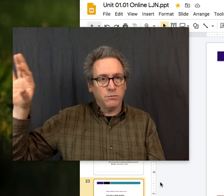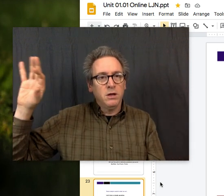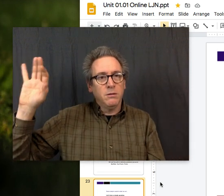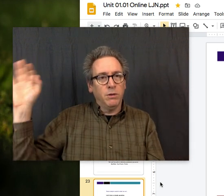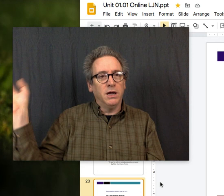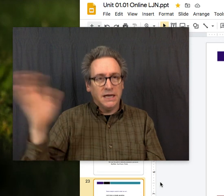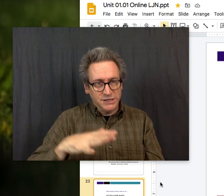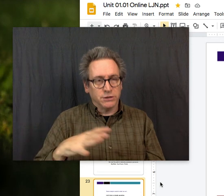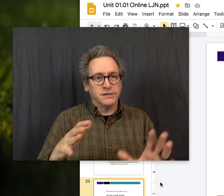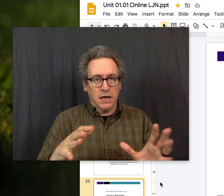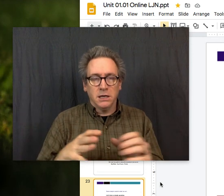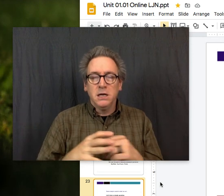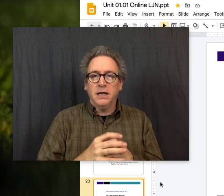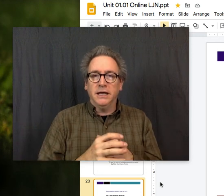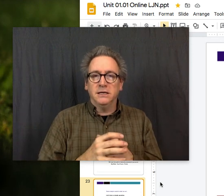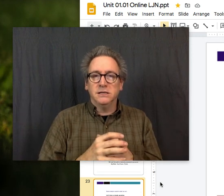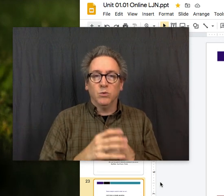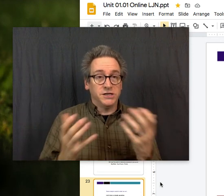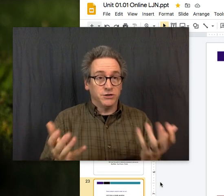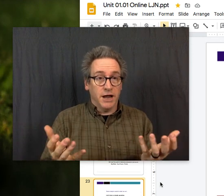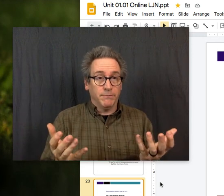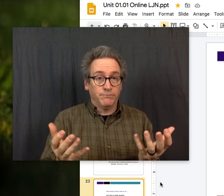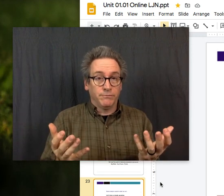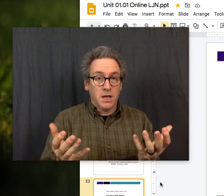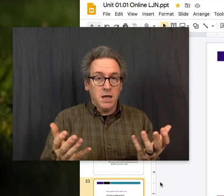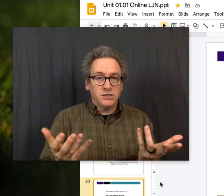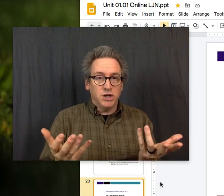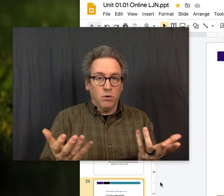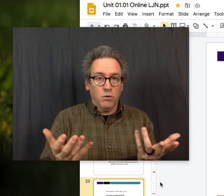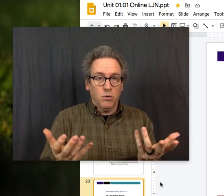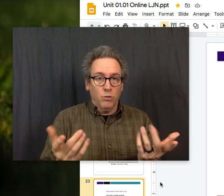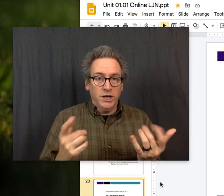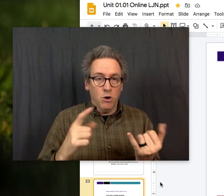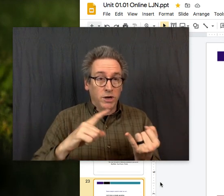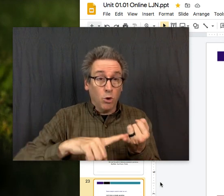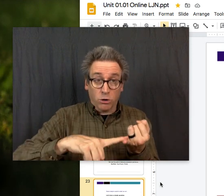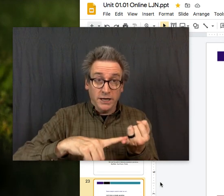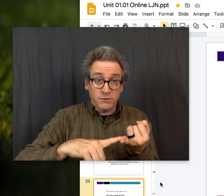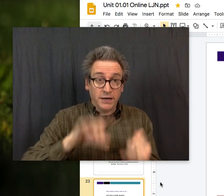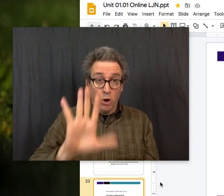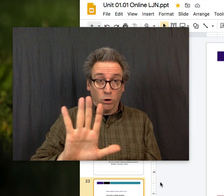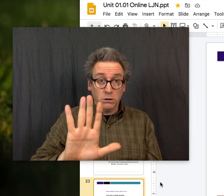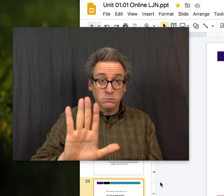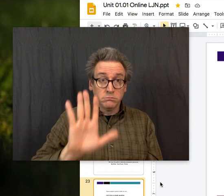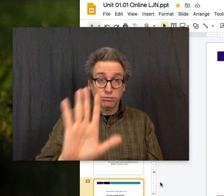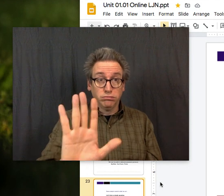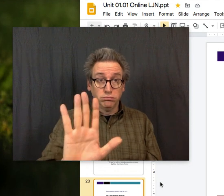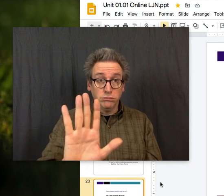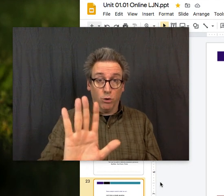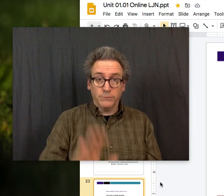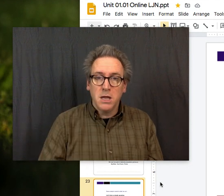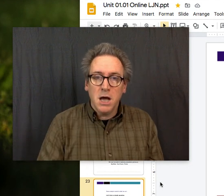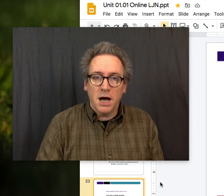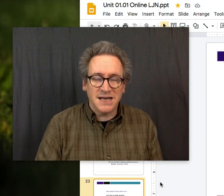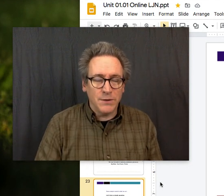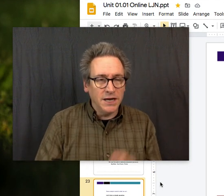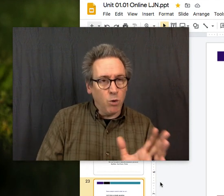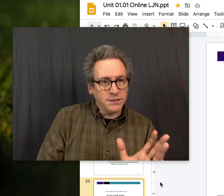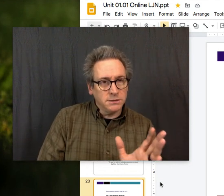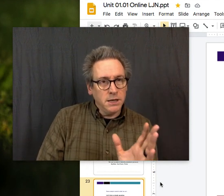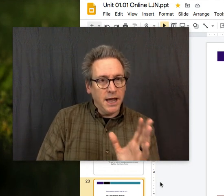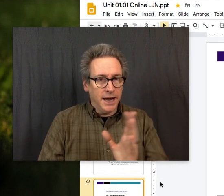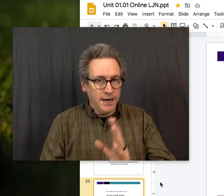bathroom, but easier to sign, is what is your name? So we know what your is, right? Your. So now we